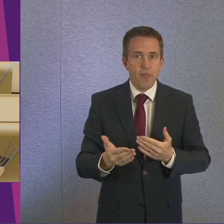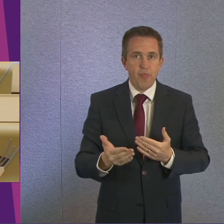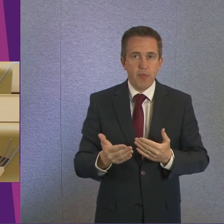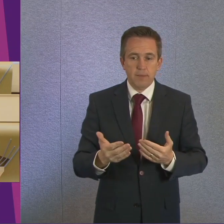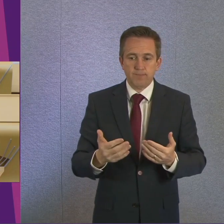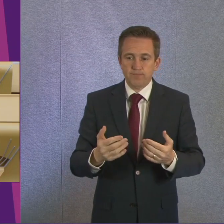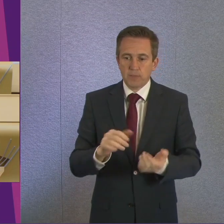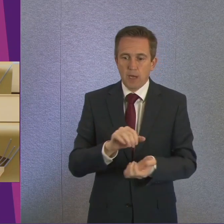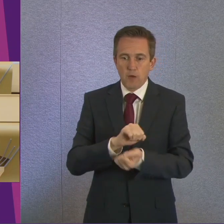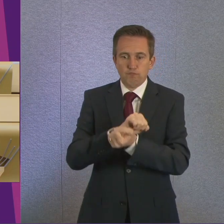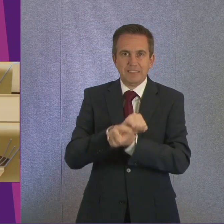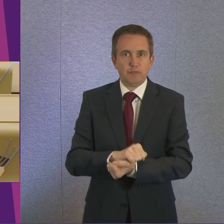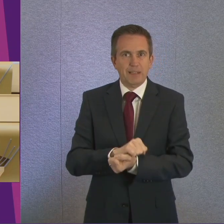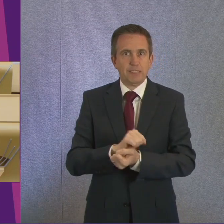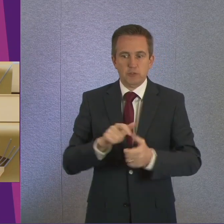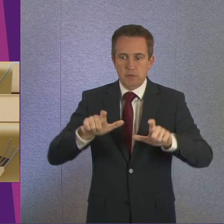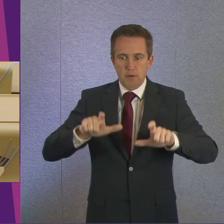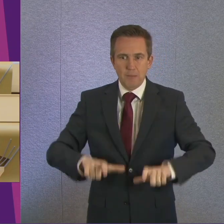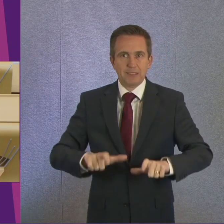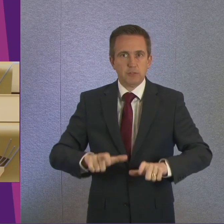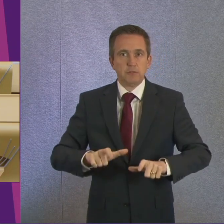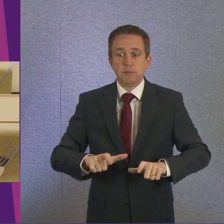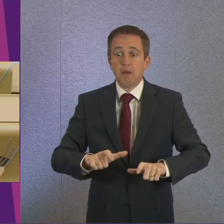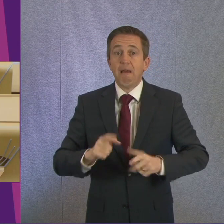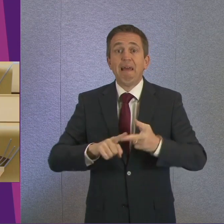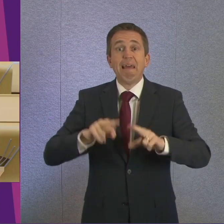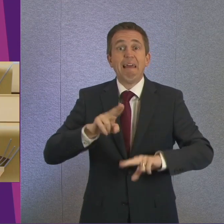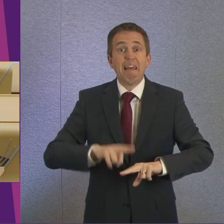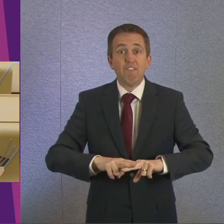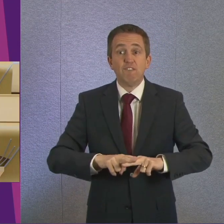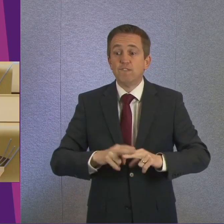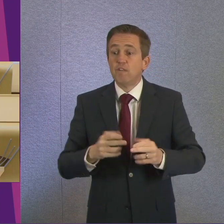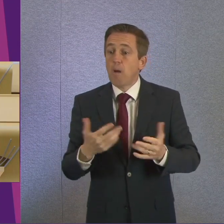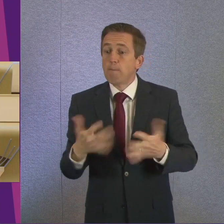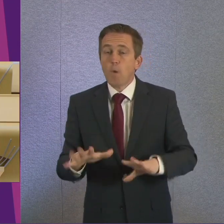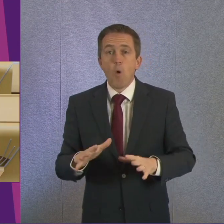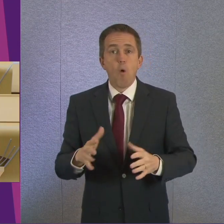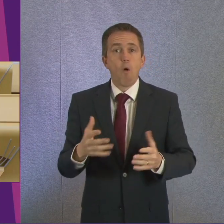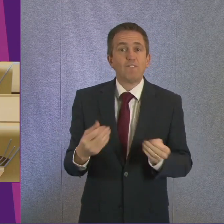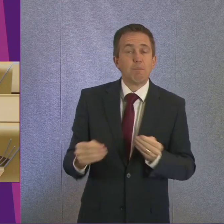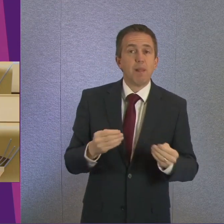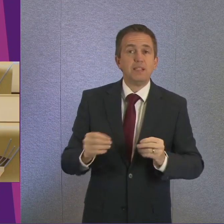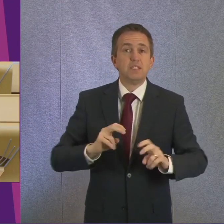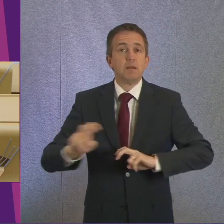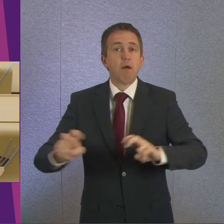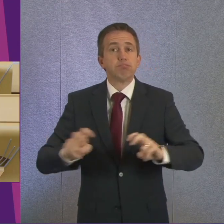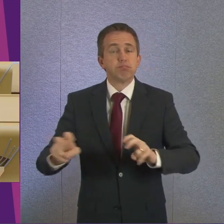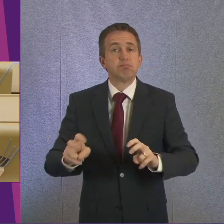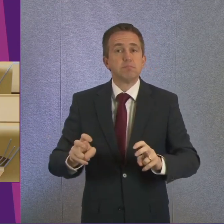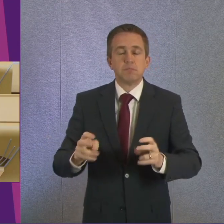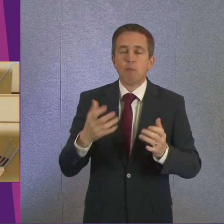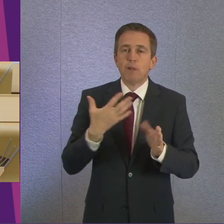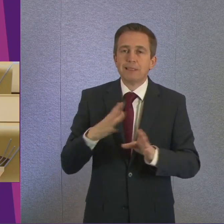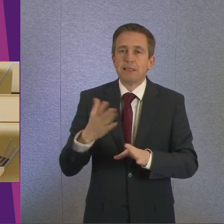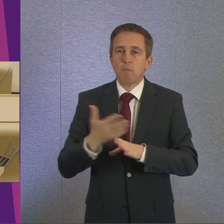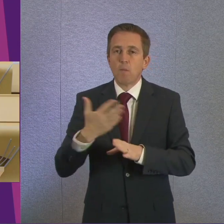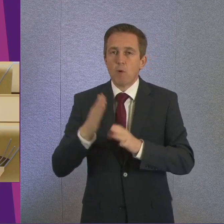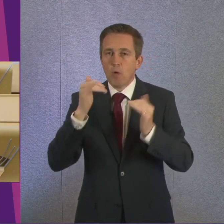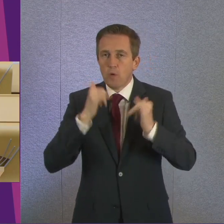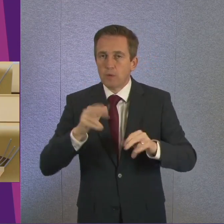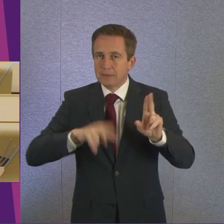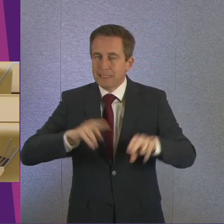to any easing of those, depending on where the evidence takes us on that and the decisions that are made that